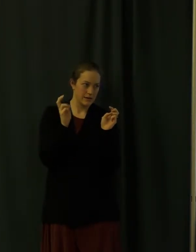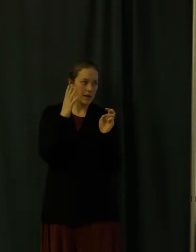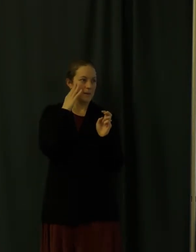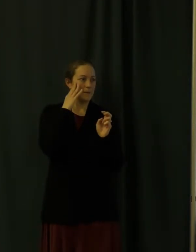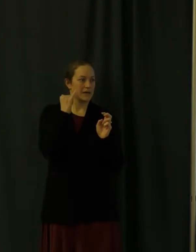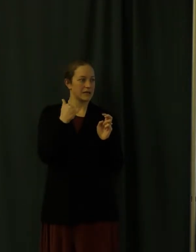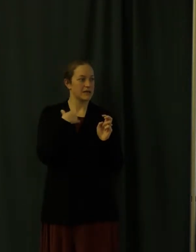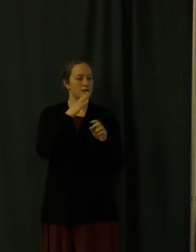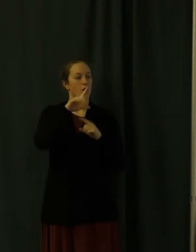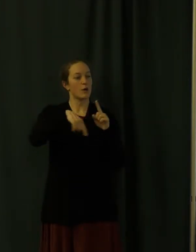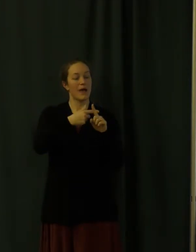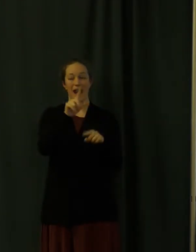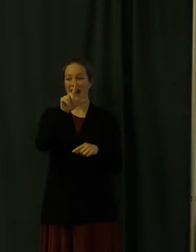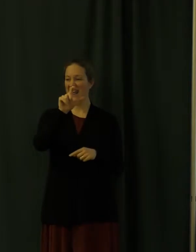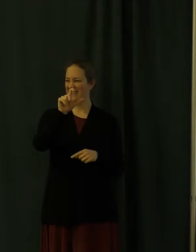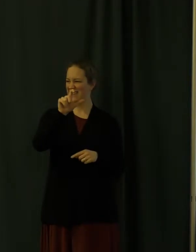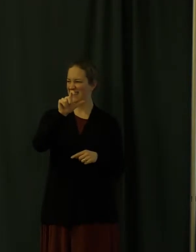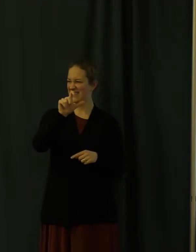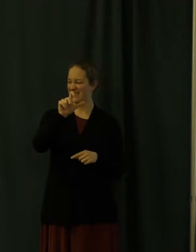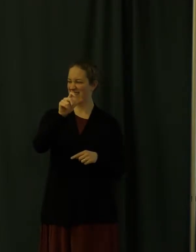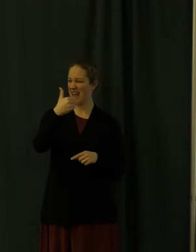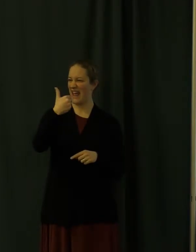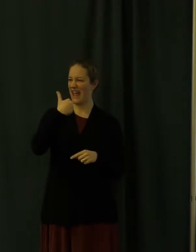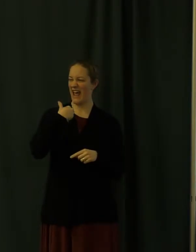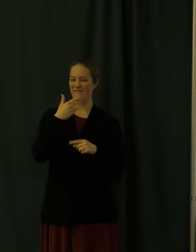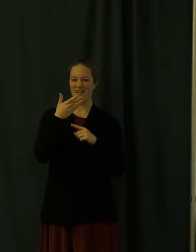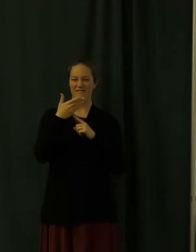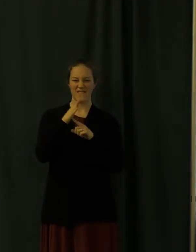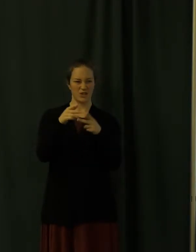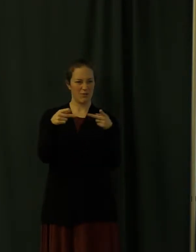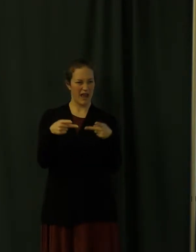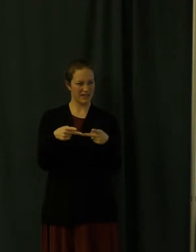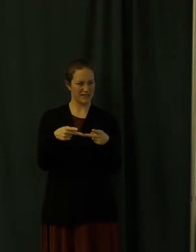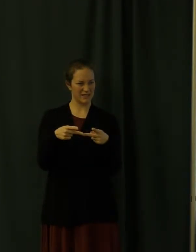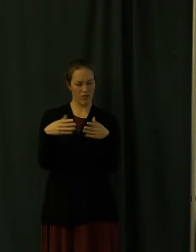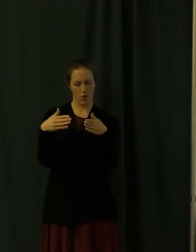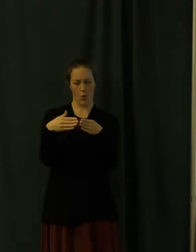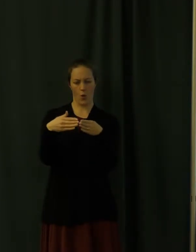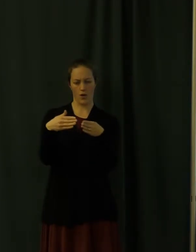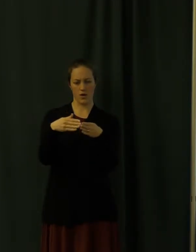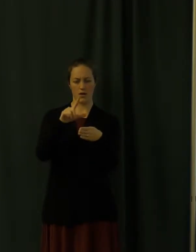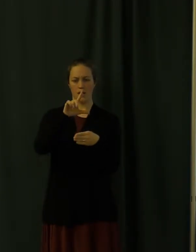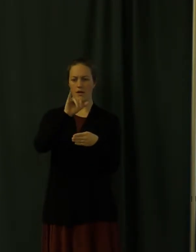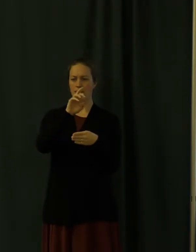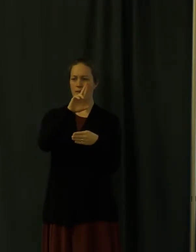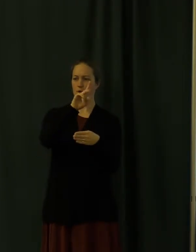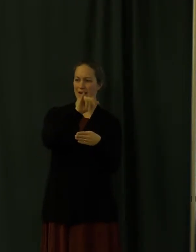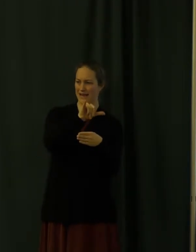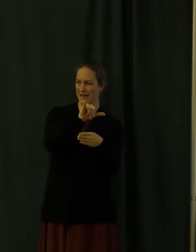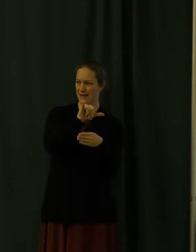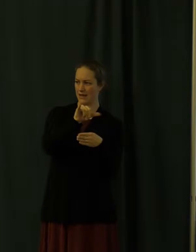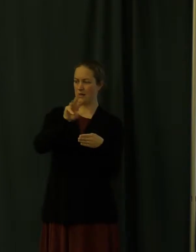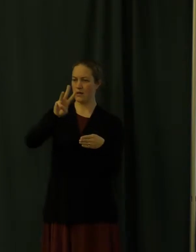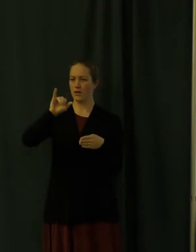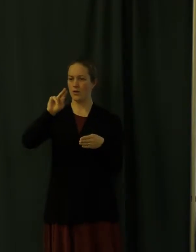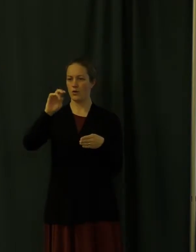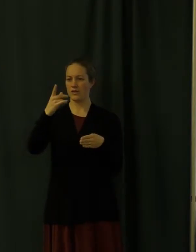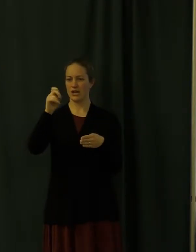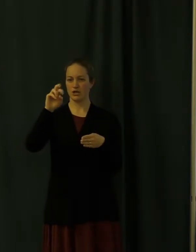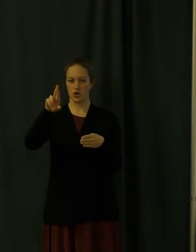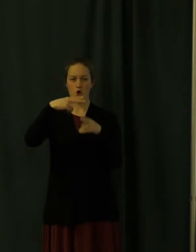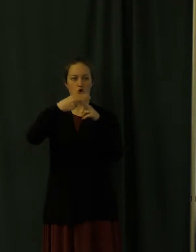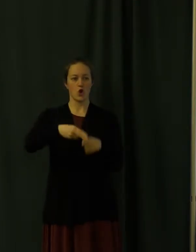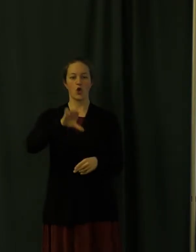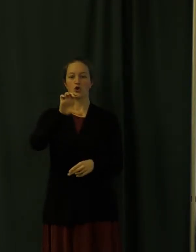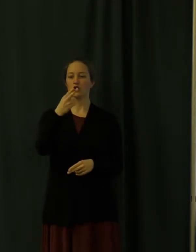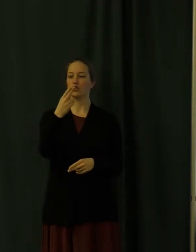in Lexington, there's a fish place on the corner of Liberty and Winchester. Charlie's,